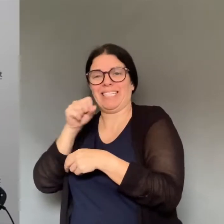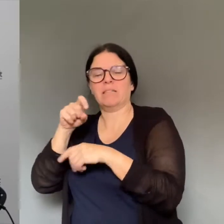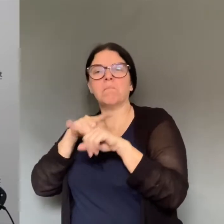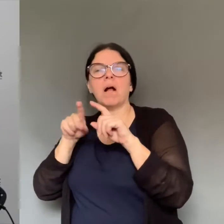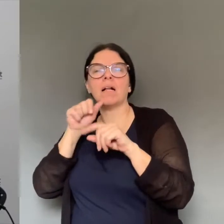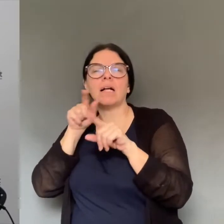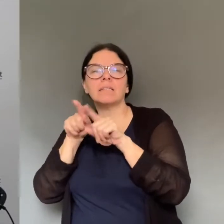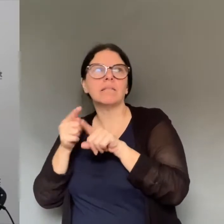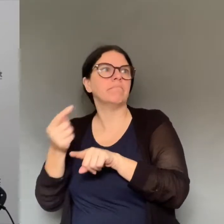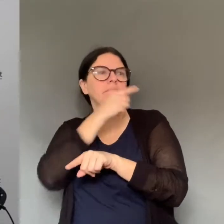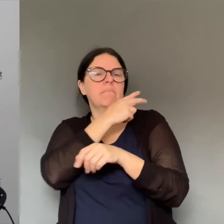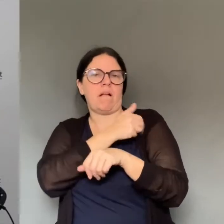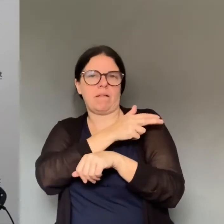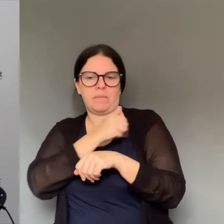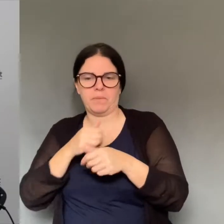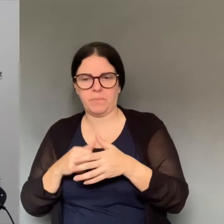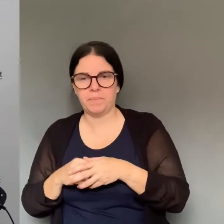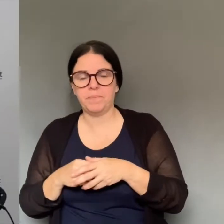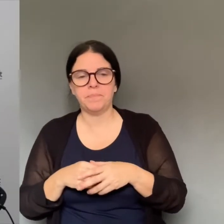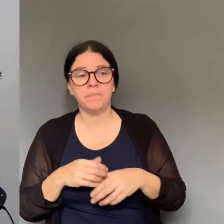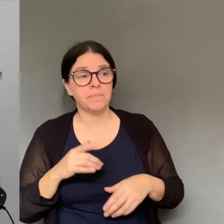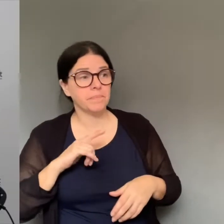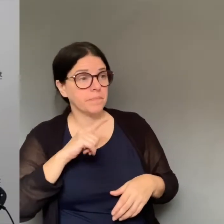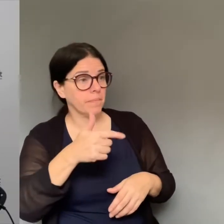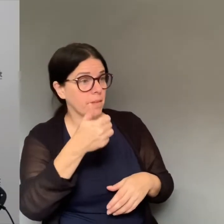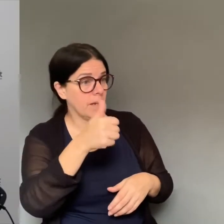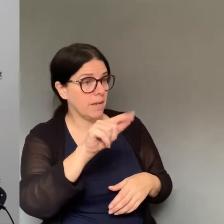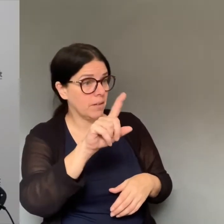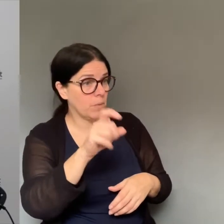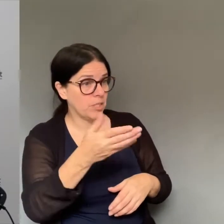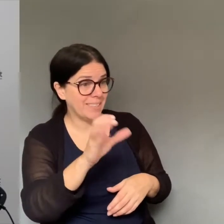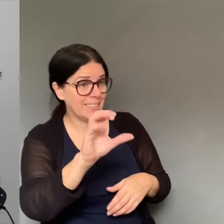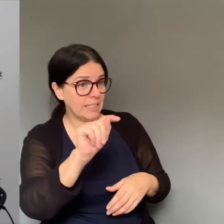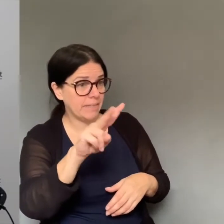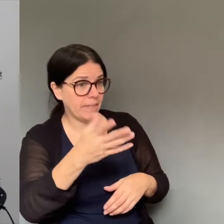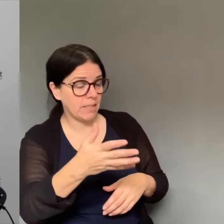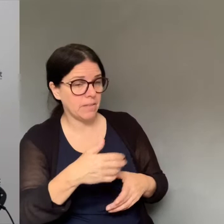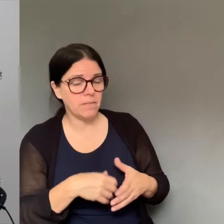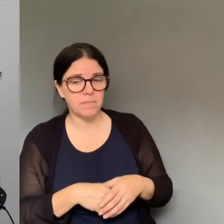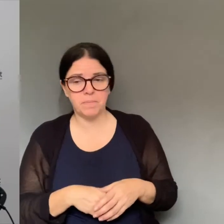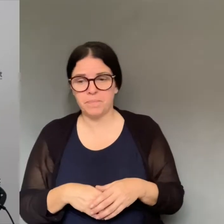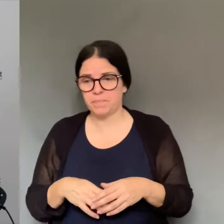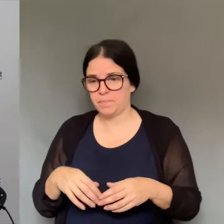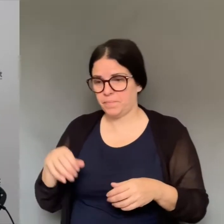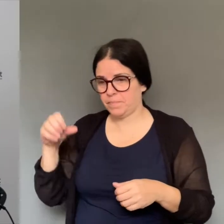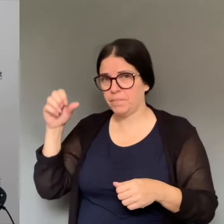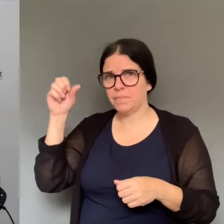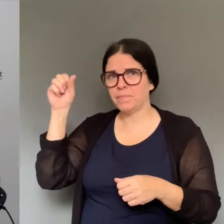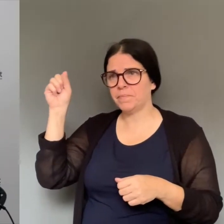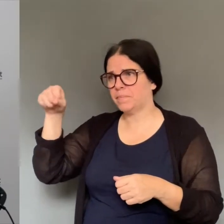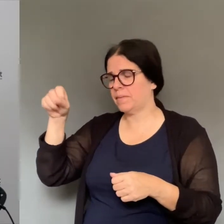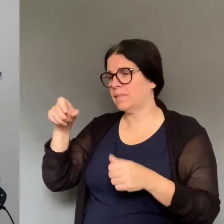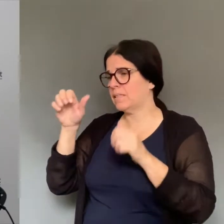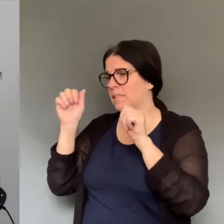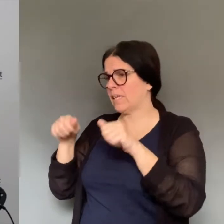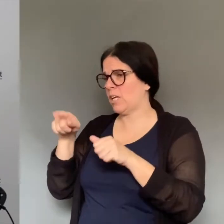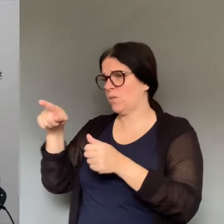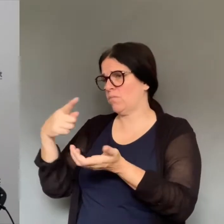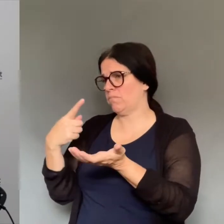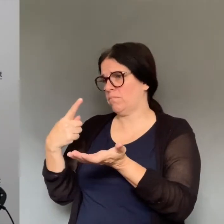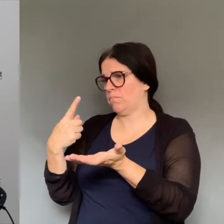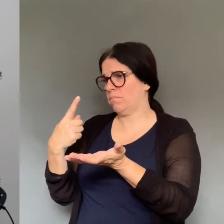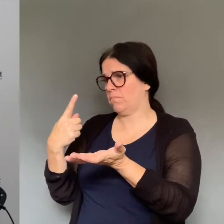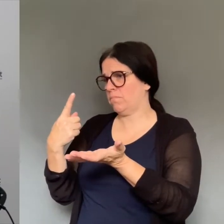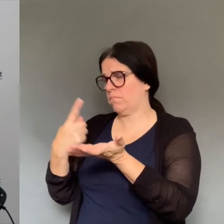Any questions from CTV? Thank you. I was just wondering what you could tell us in terms of concern